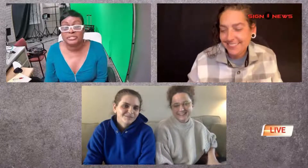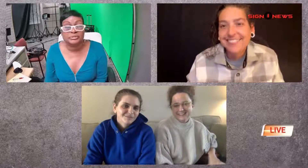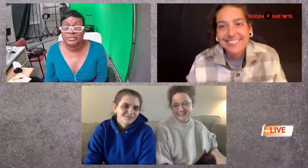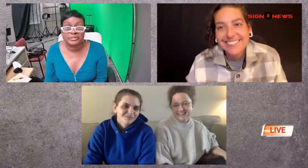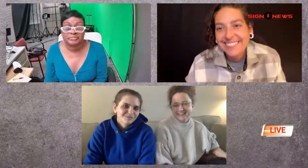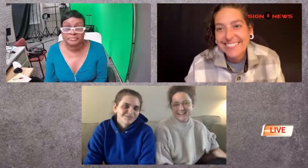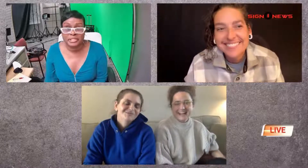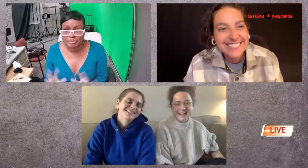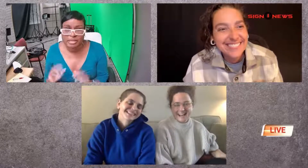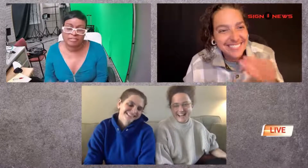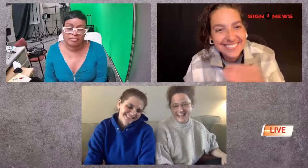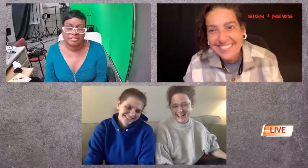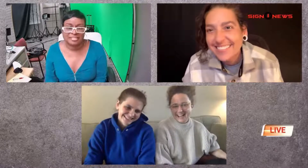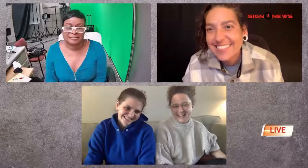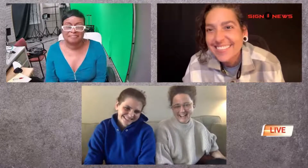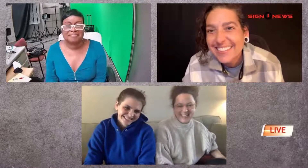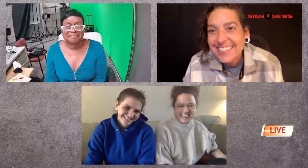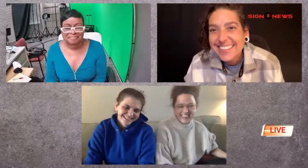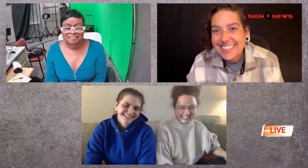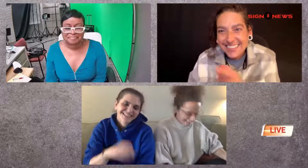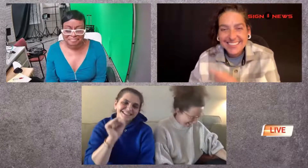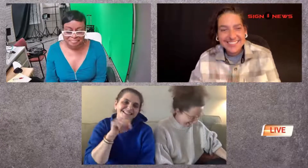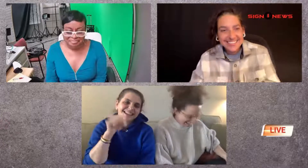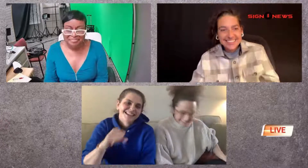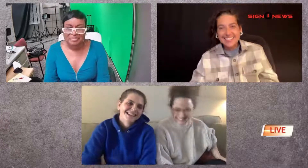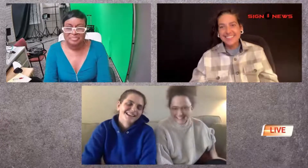wow, I was so thrilled. Just beyond thrilled.